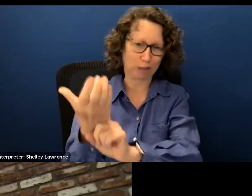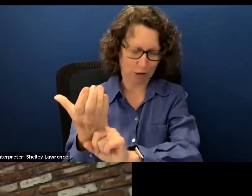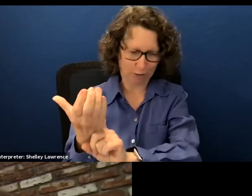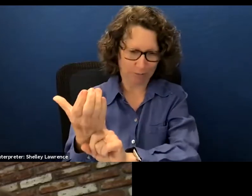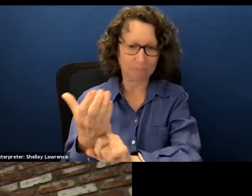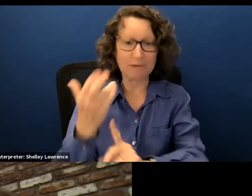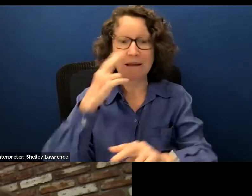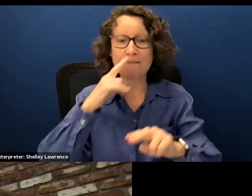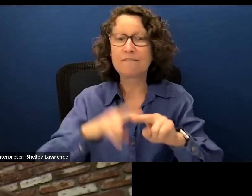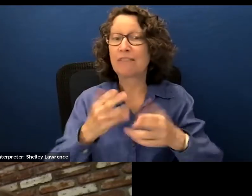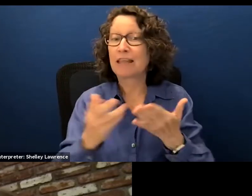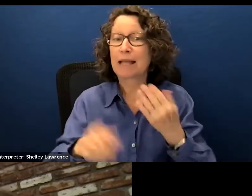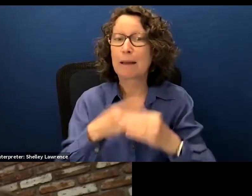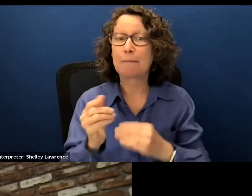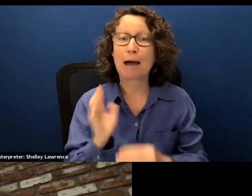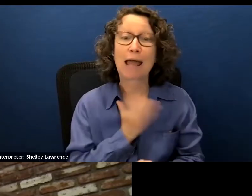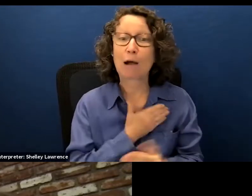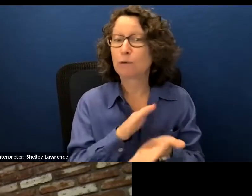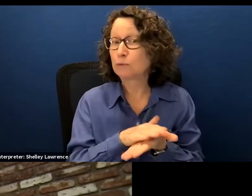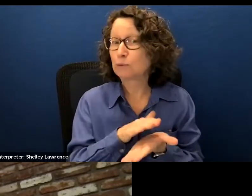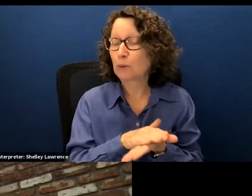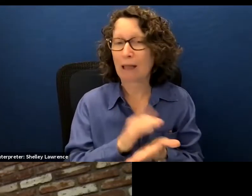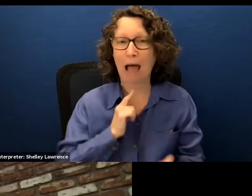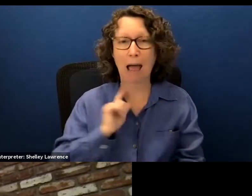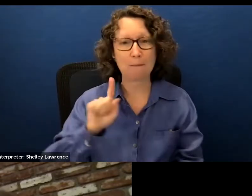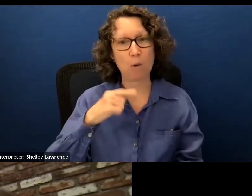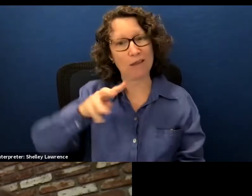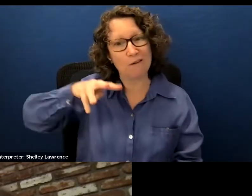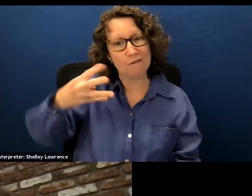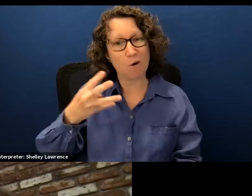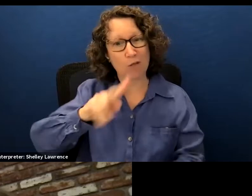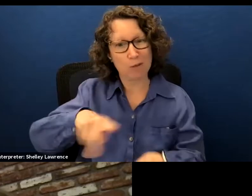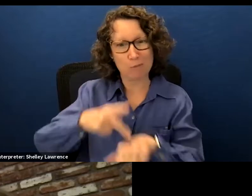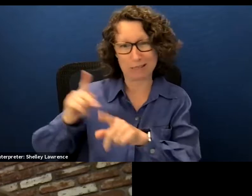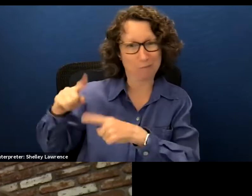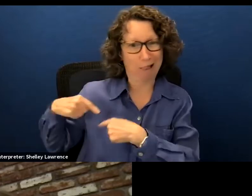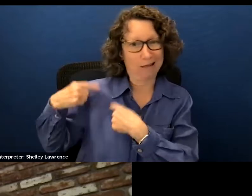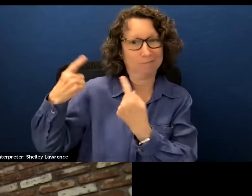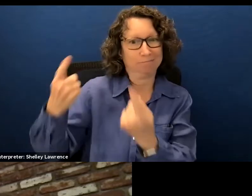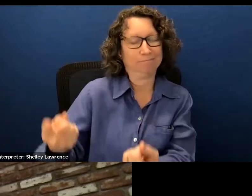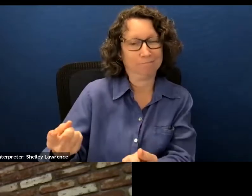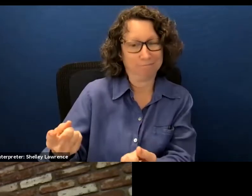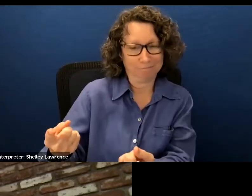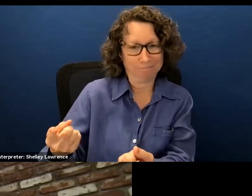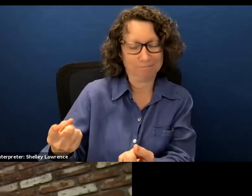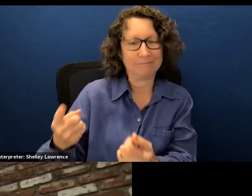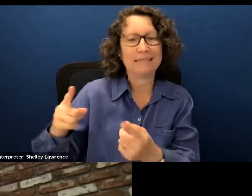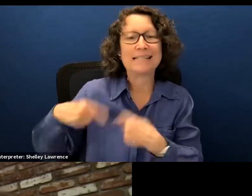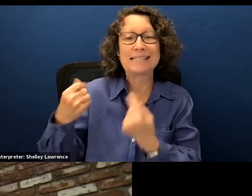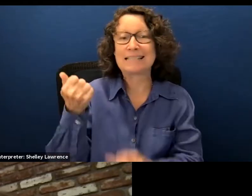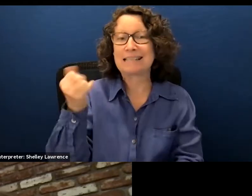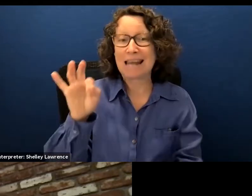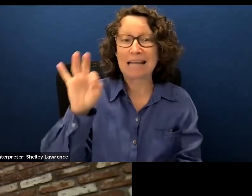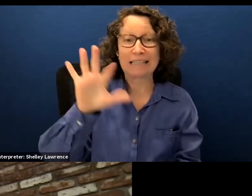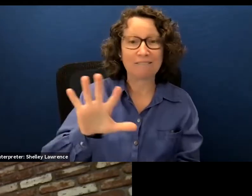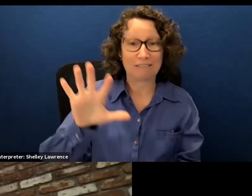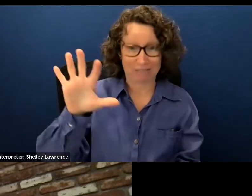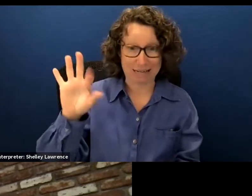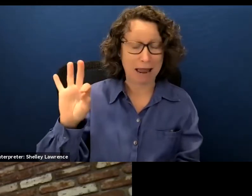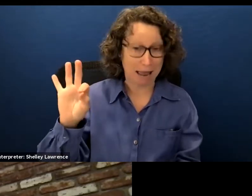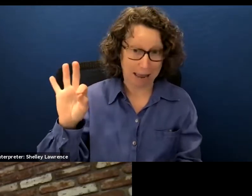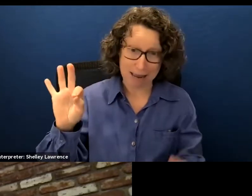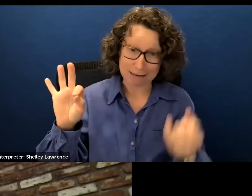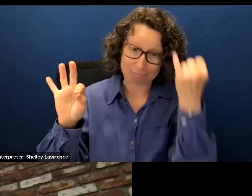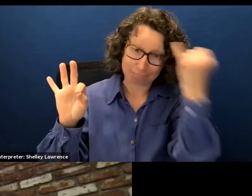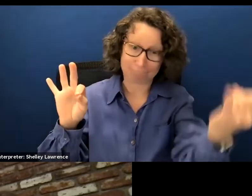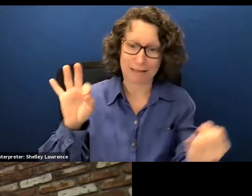fun fact about La Colina, I am only the 4th principal at La Colina since 1959. So